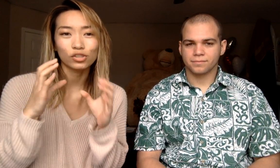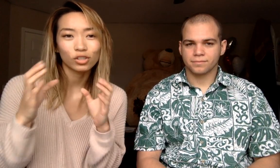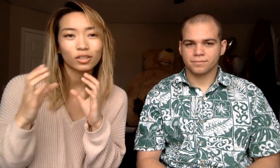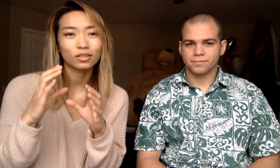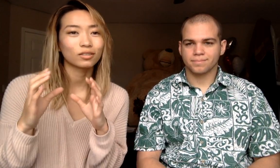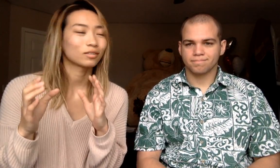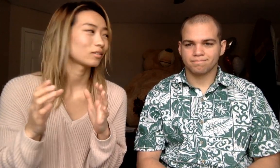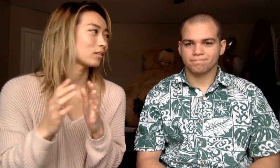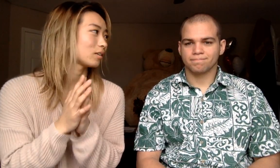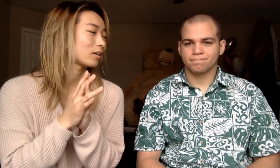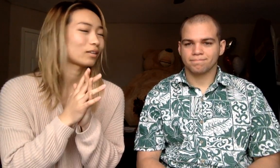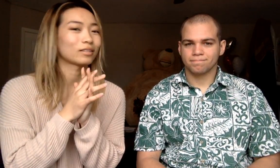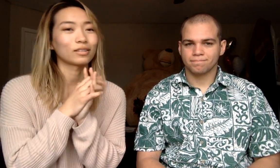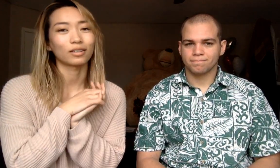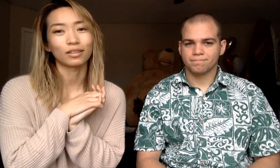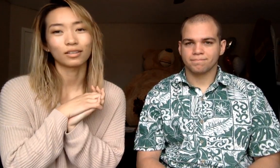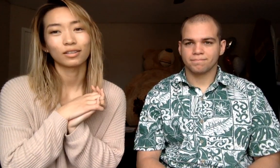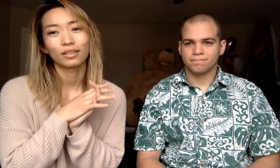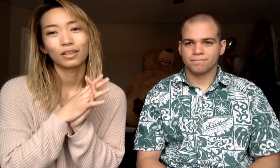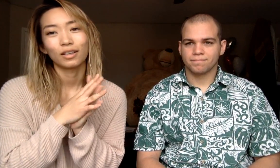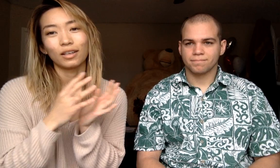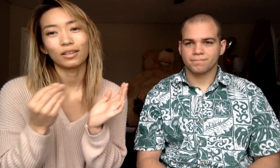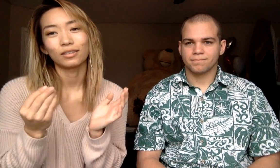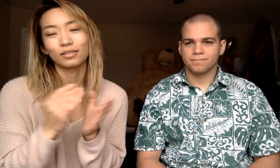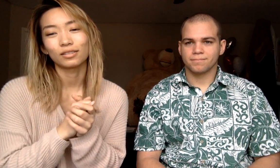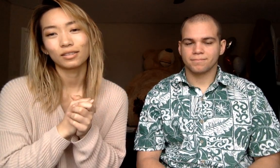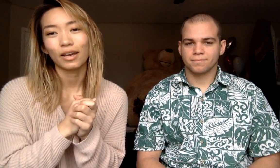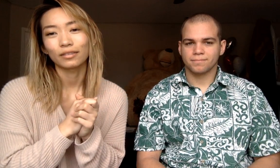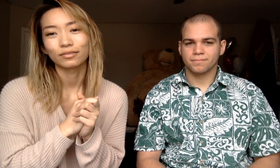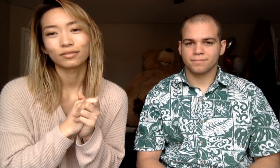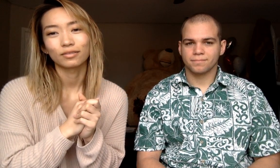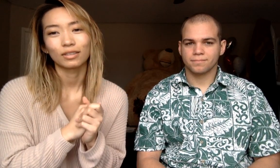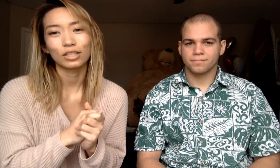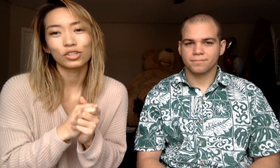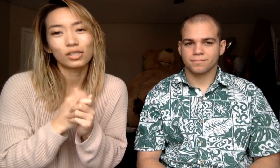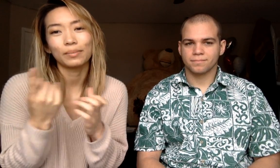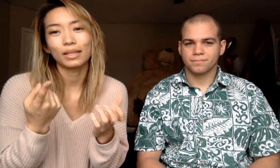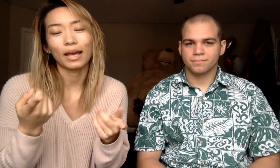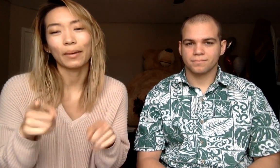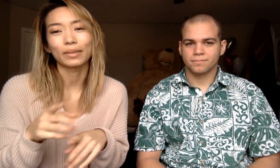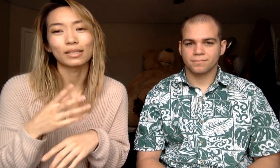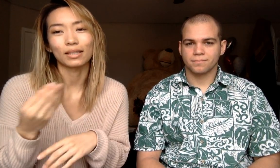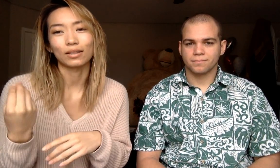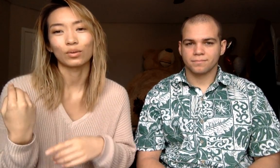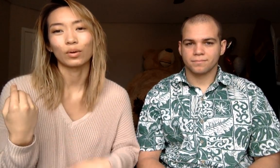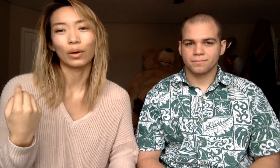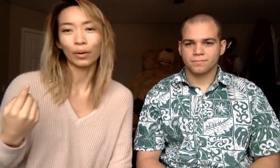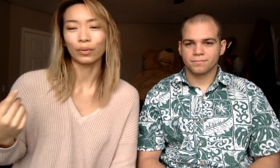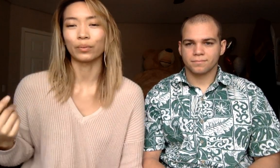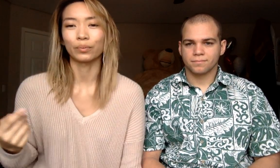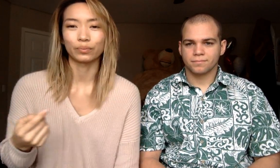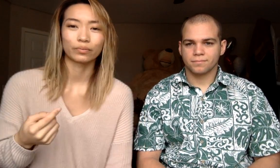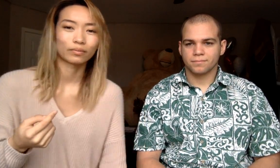communication, and yeah, it's just something that happens, and it's